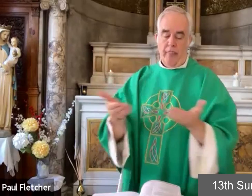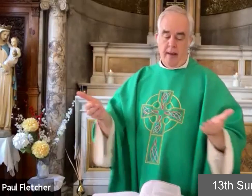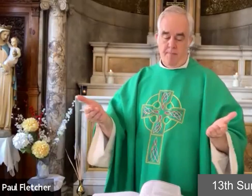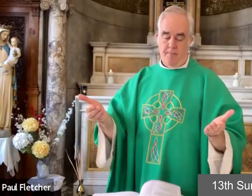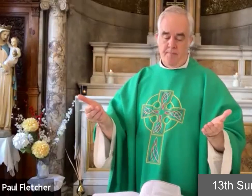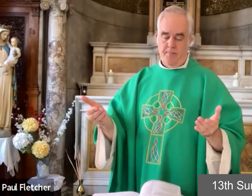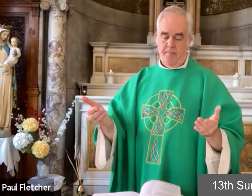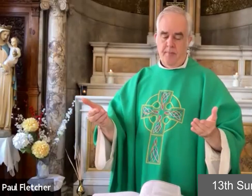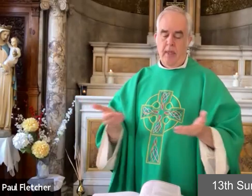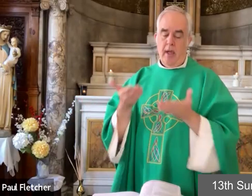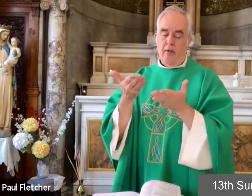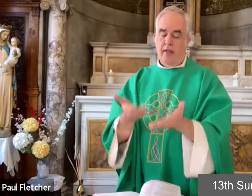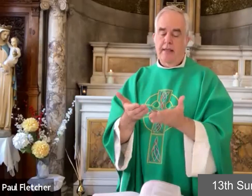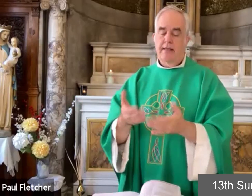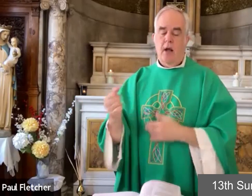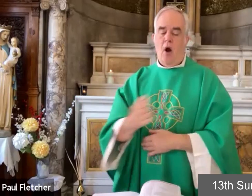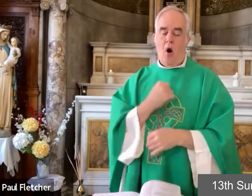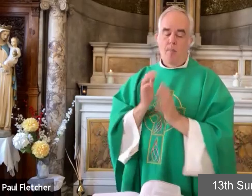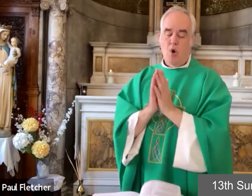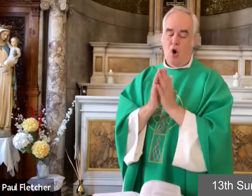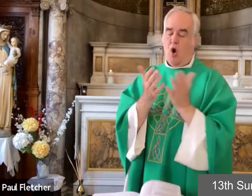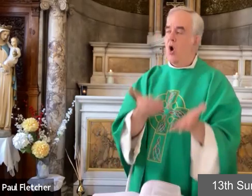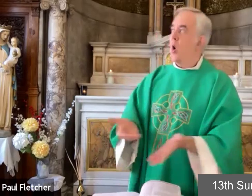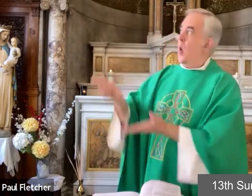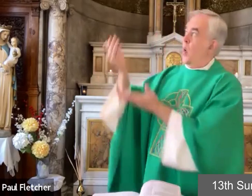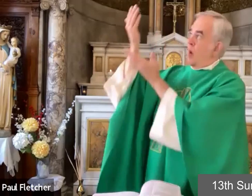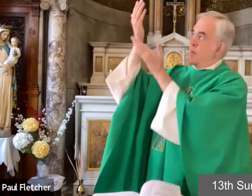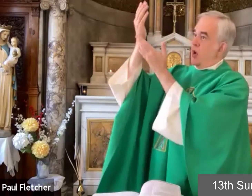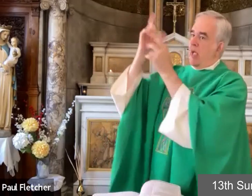them. This our prayer.